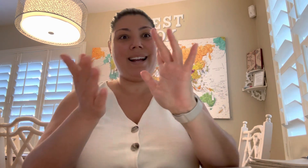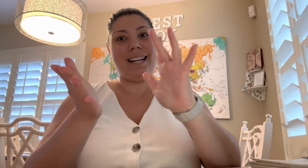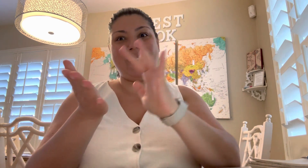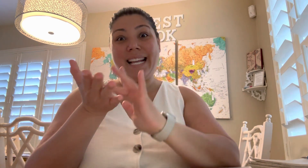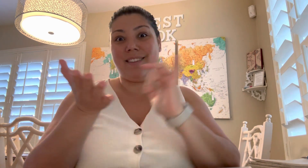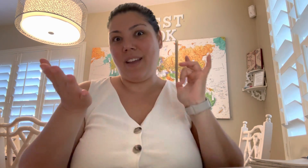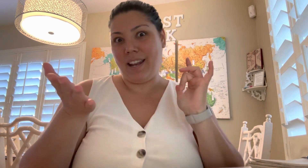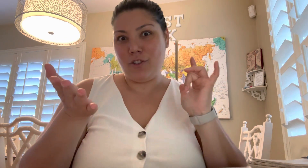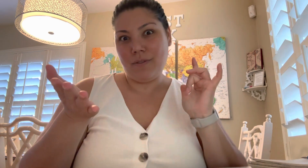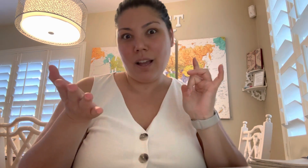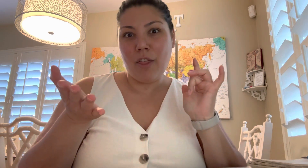of takes advantage of the other.